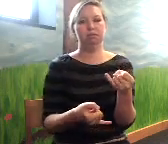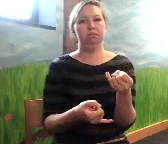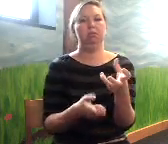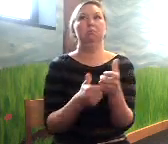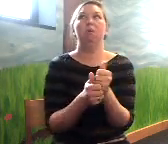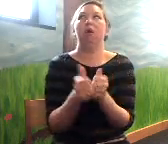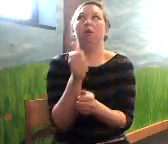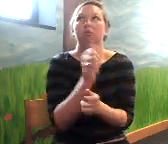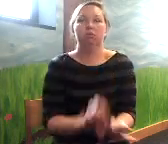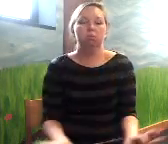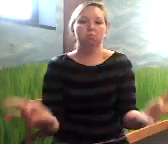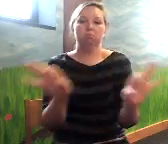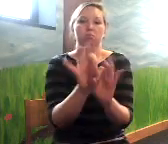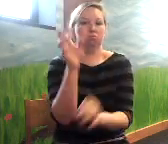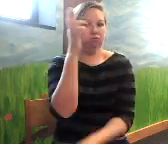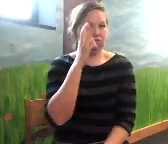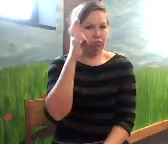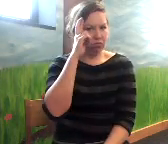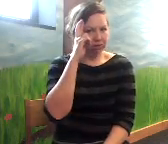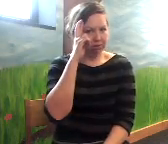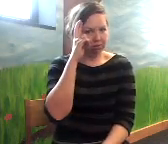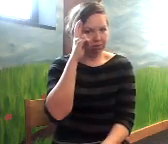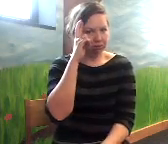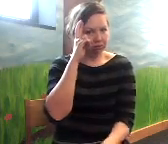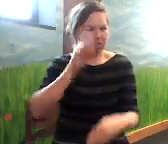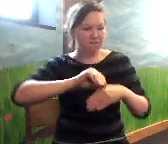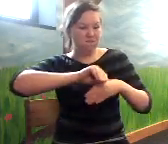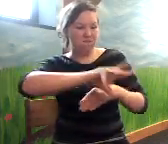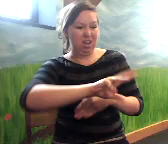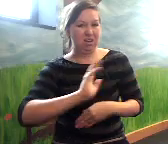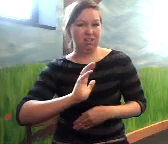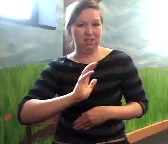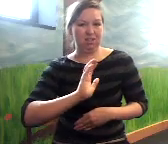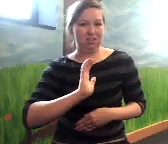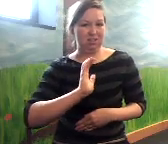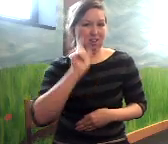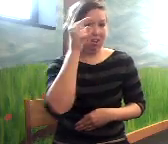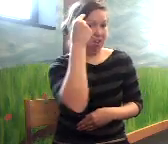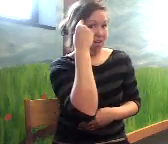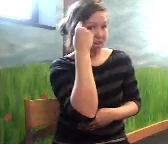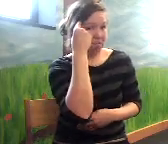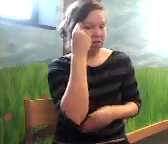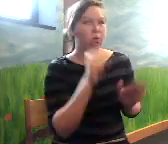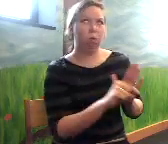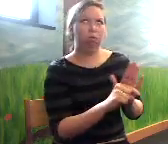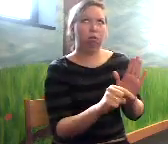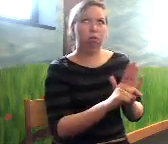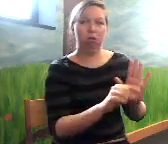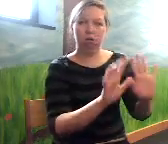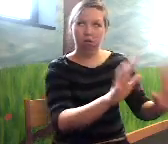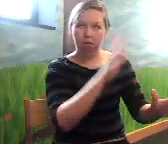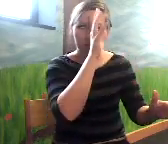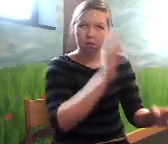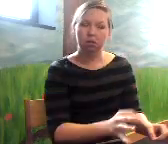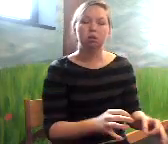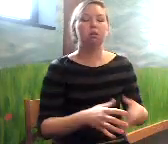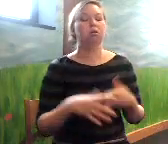negative side, poor decision-making, was an ignorance of Vietnamese culture and history. that almost universally was shared